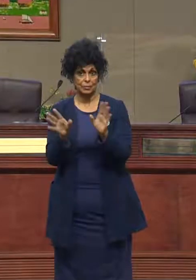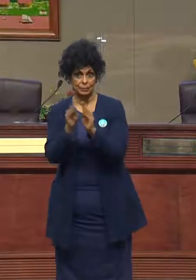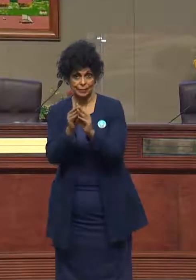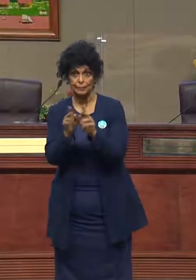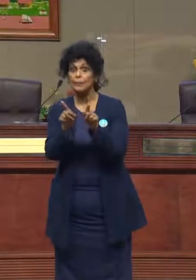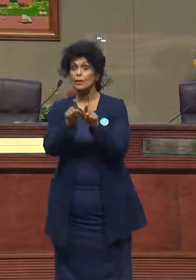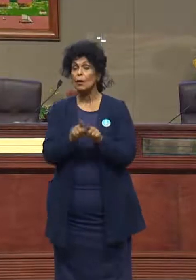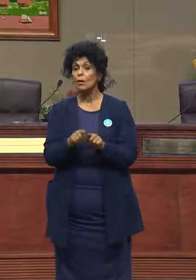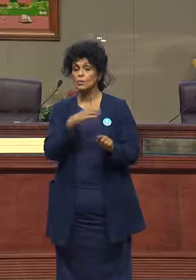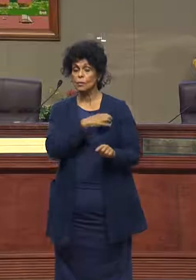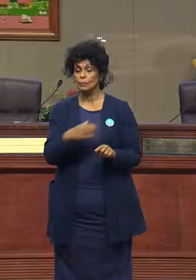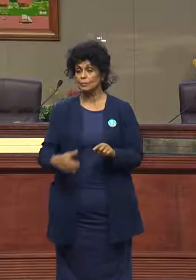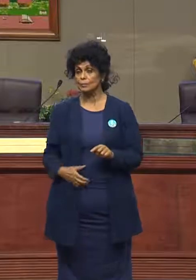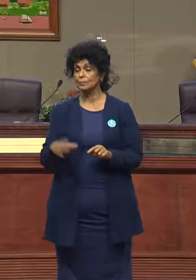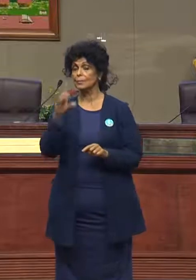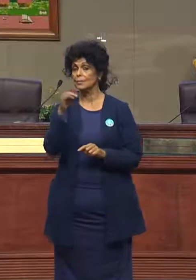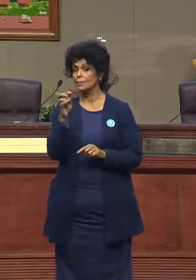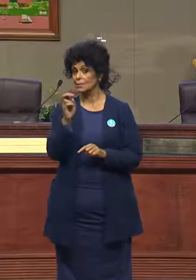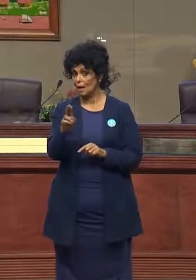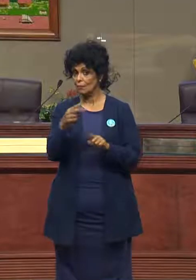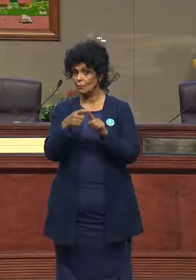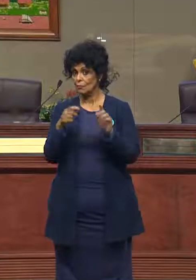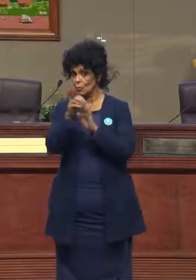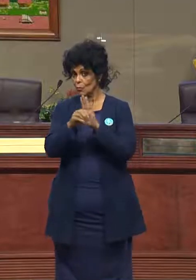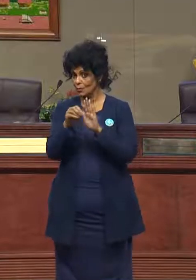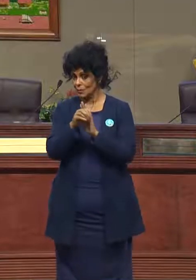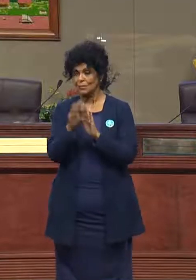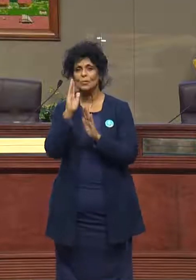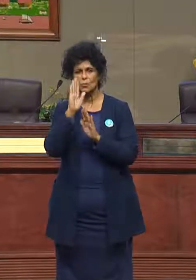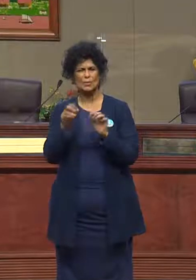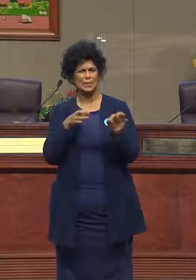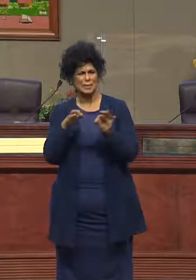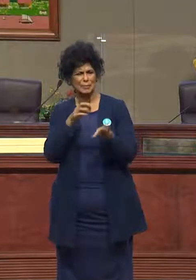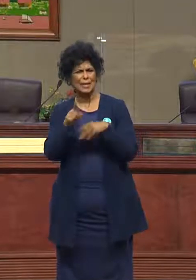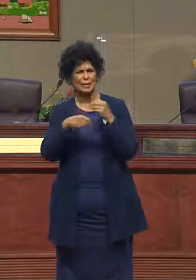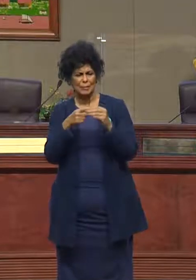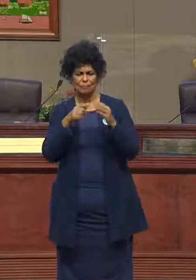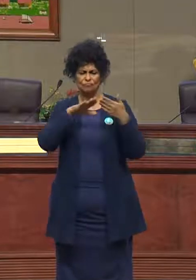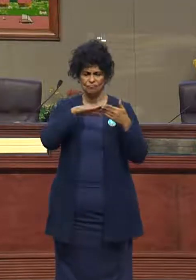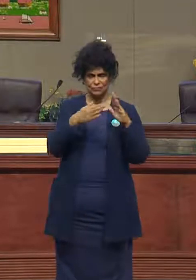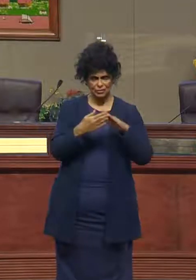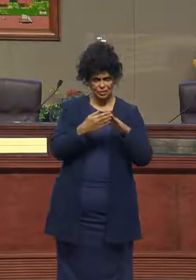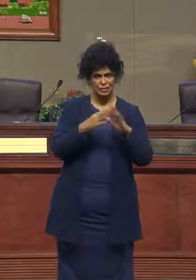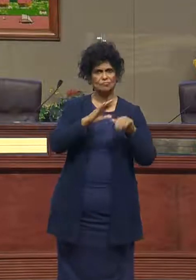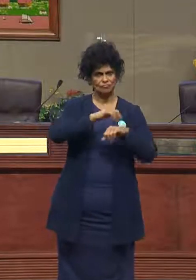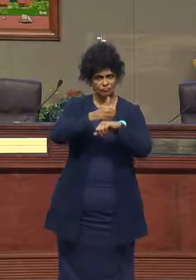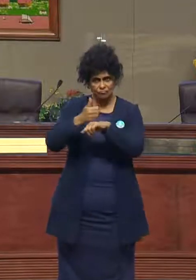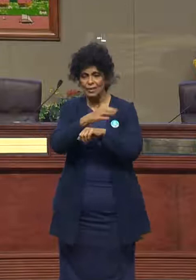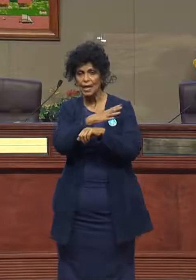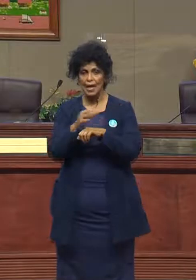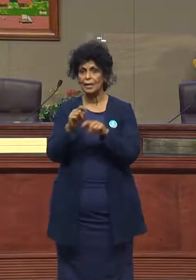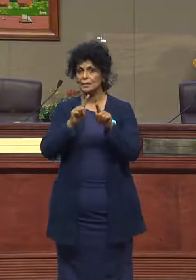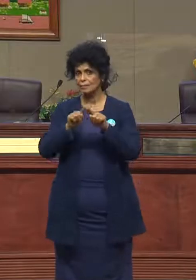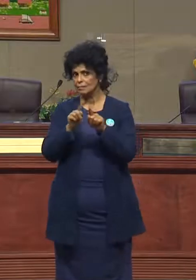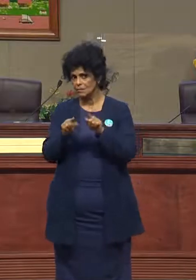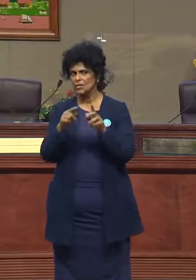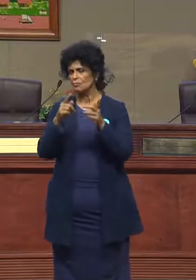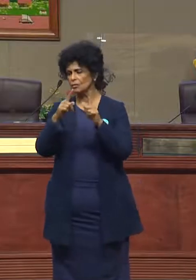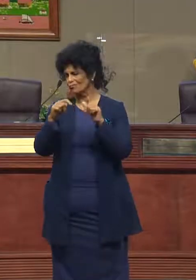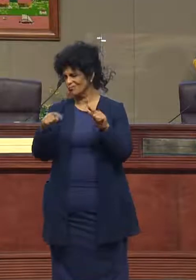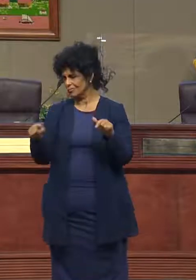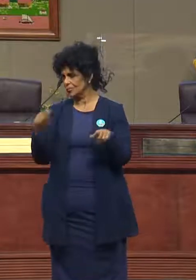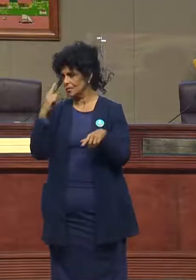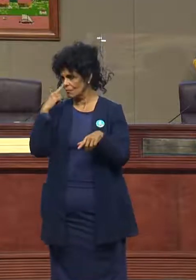information regarding vaccination sites in the city and rental assistance programs that are in the works. We're happy to have Dr. Alpino from the